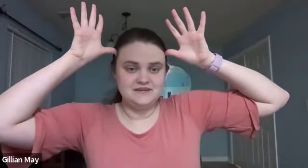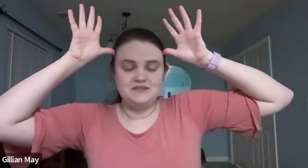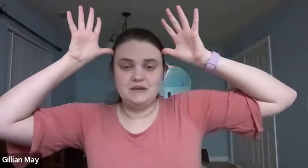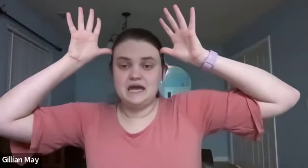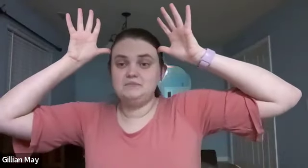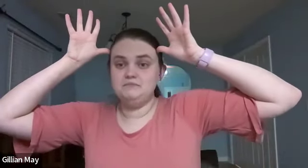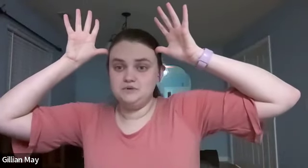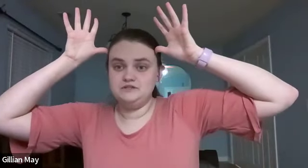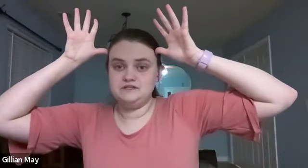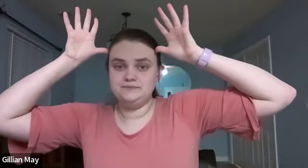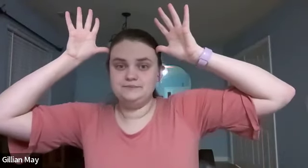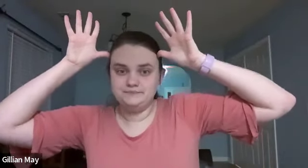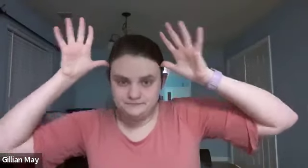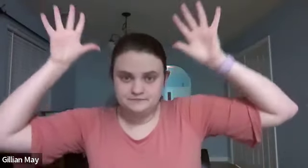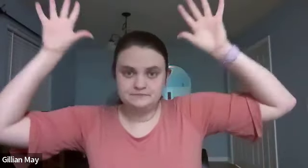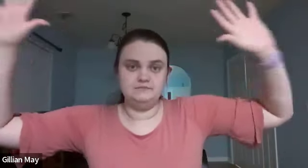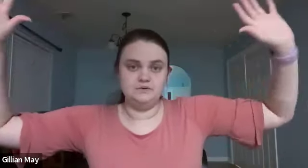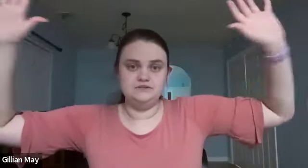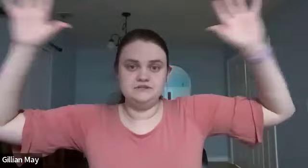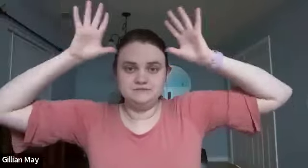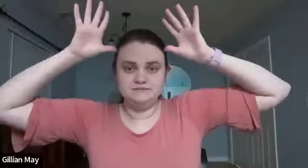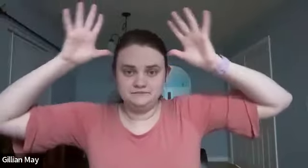Then we had moose. Moose.